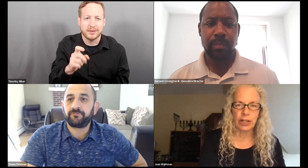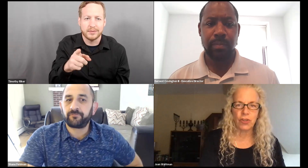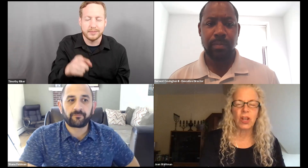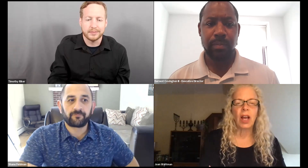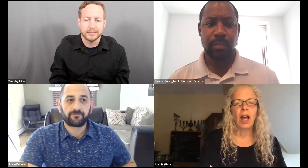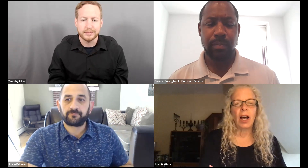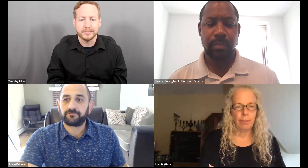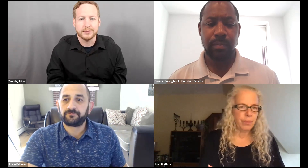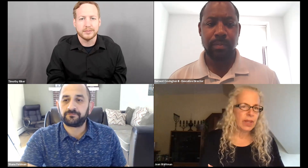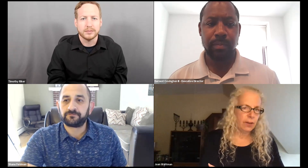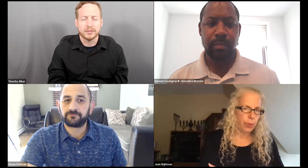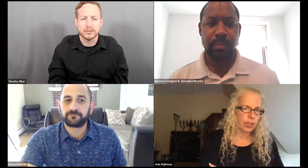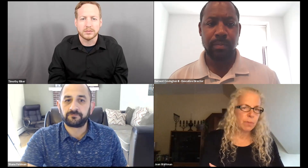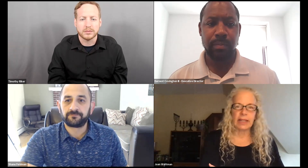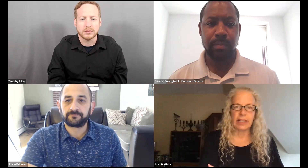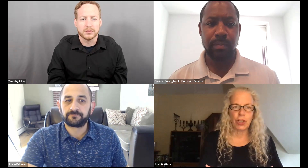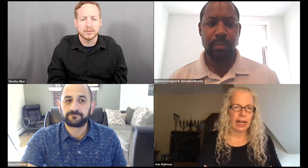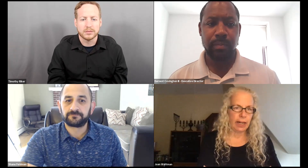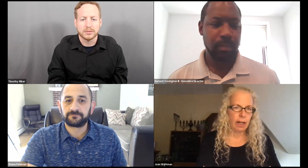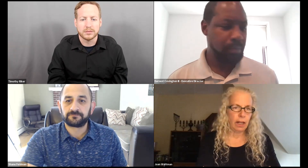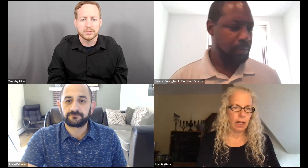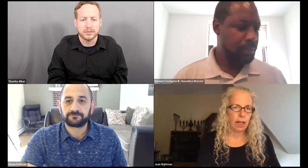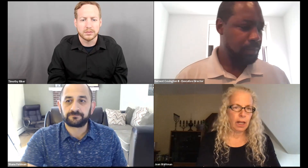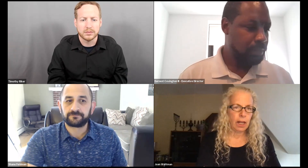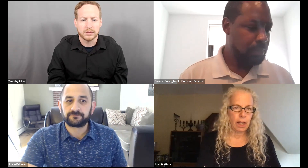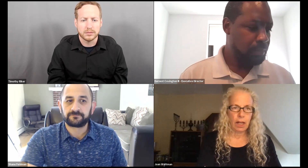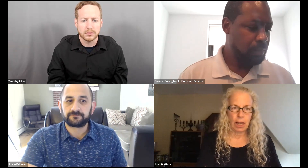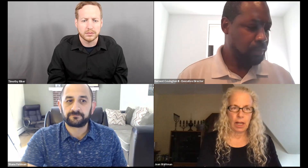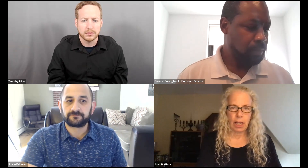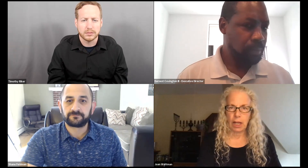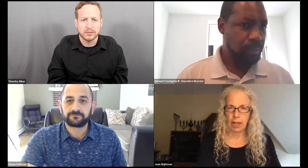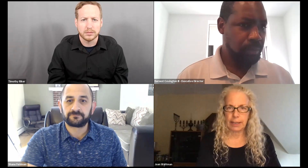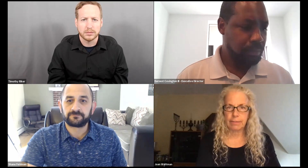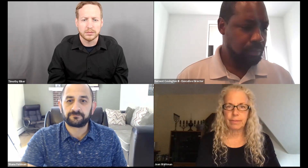3 years. And if we could spotlight Shane.